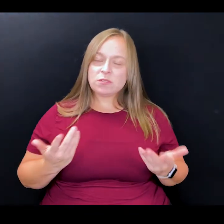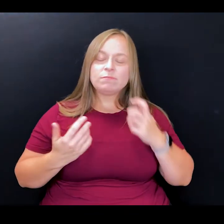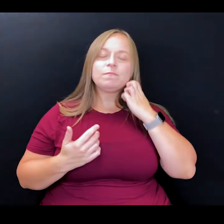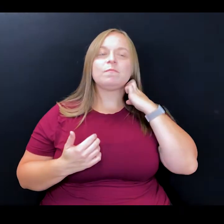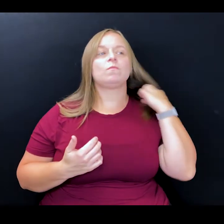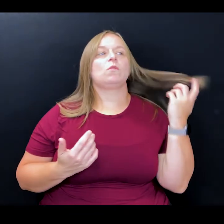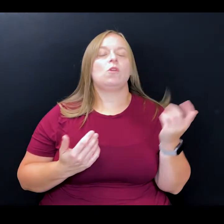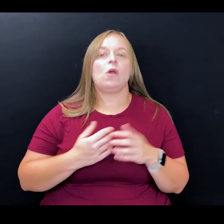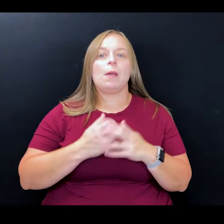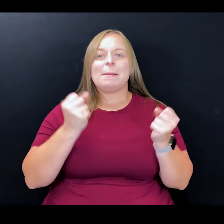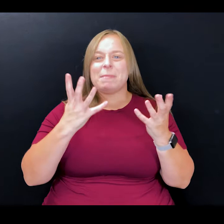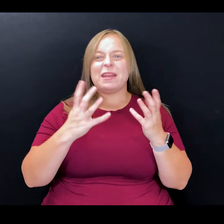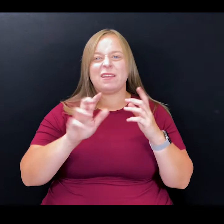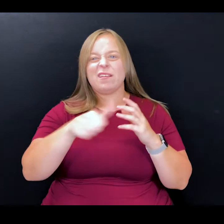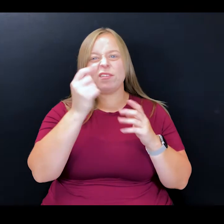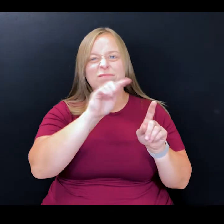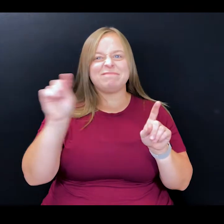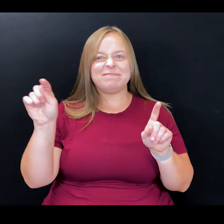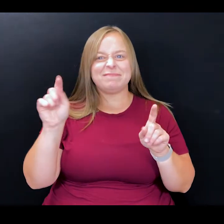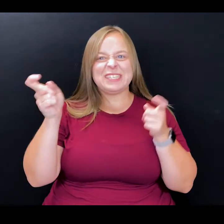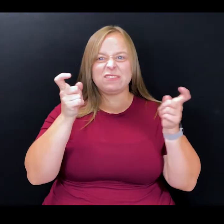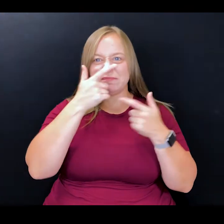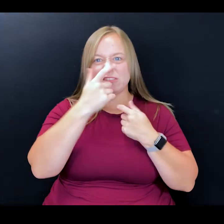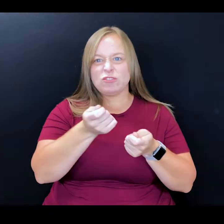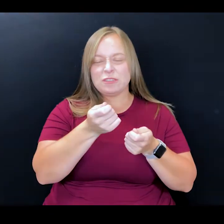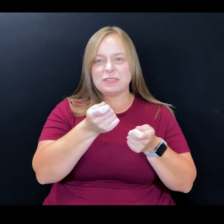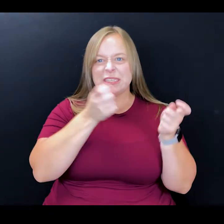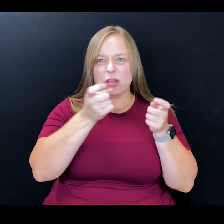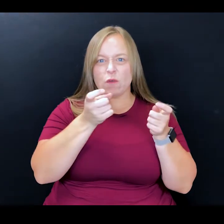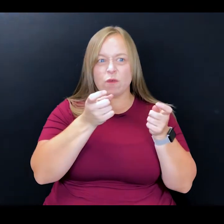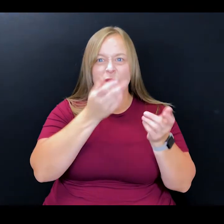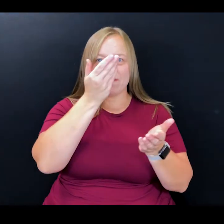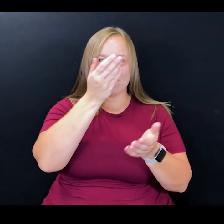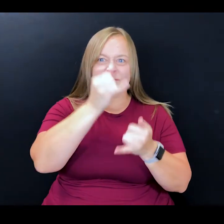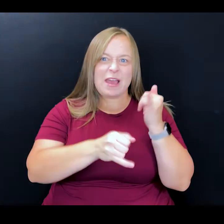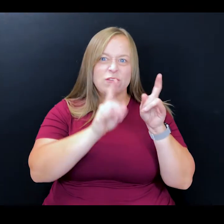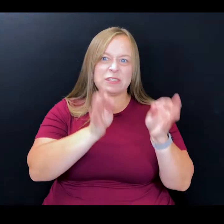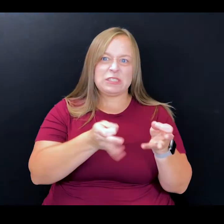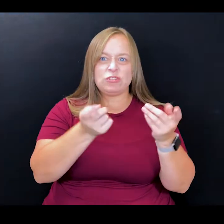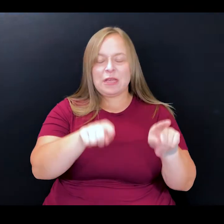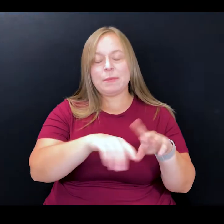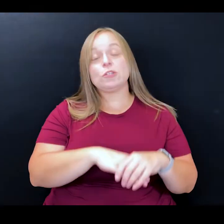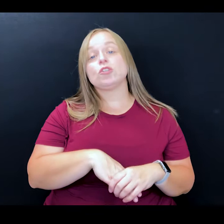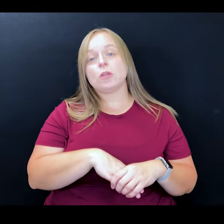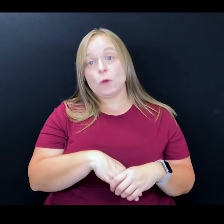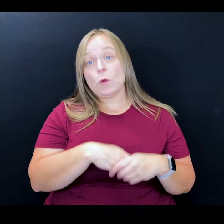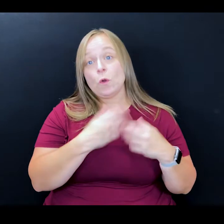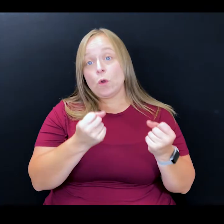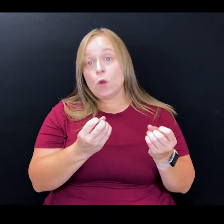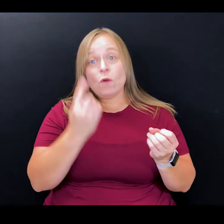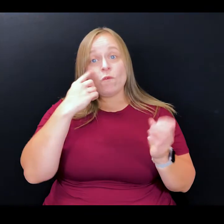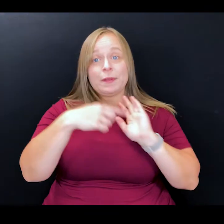so many other interests take over what those final decisions are.